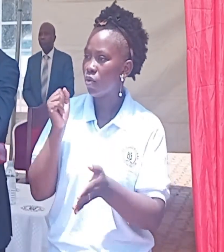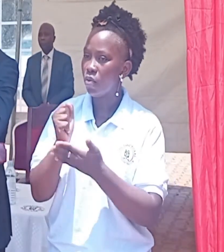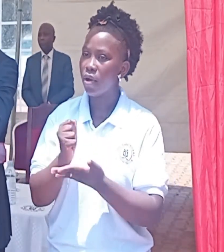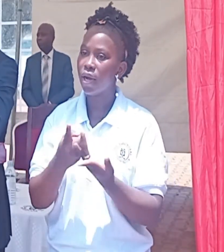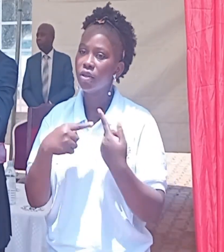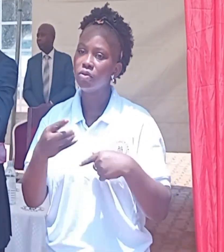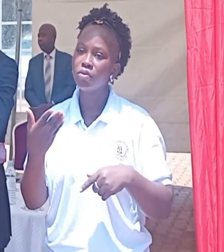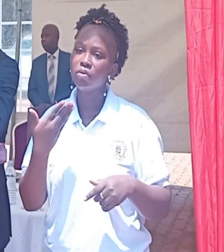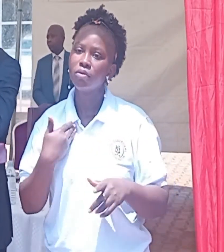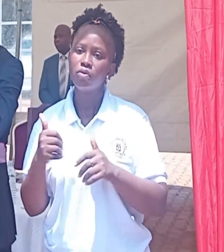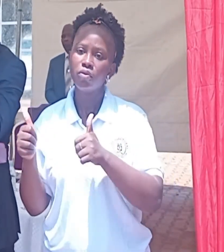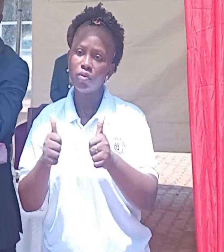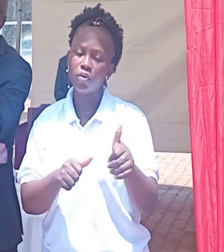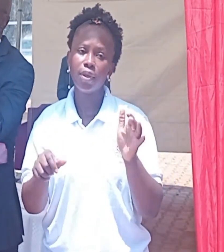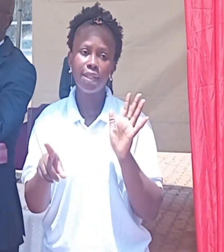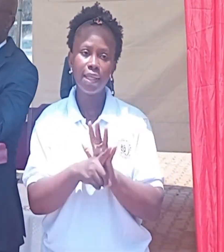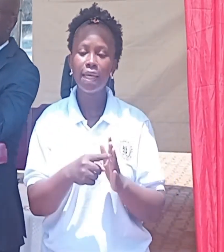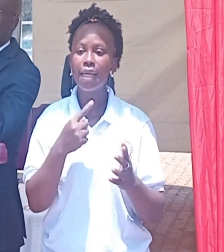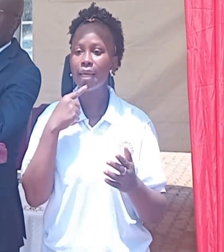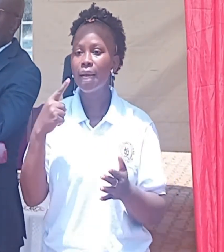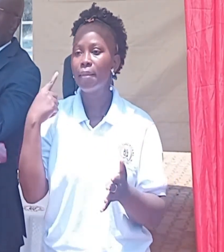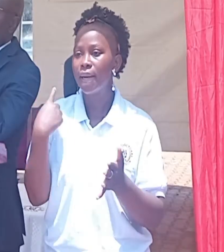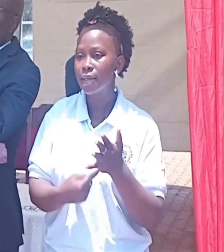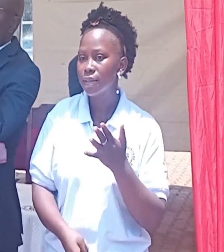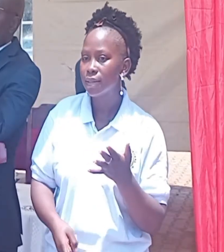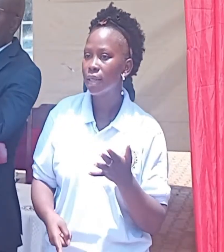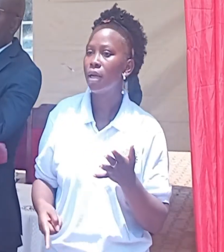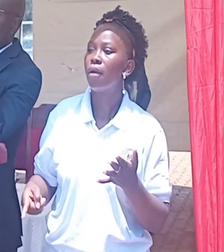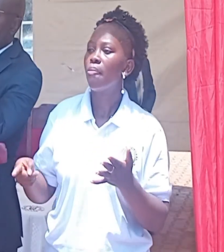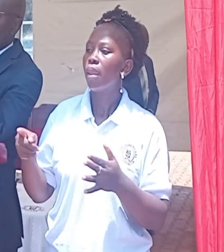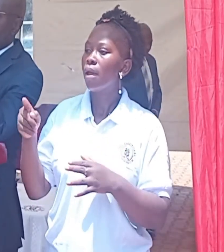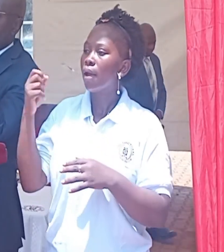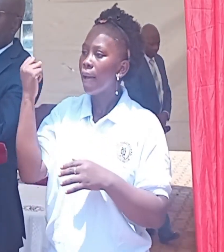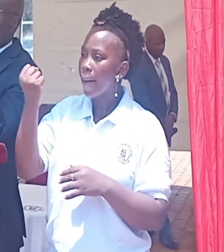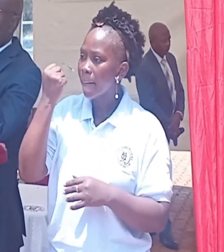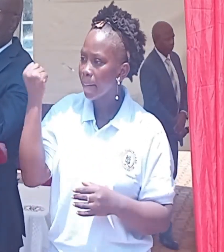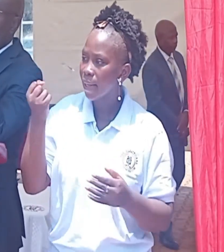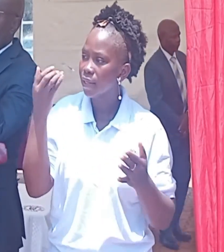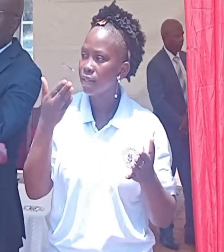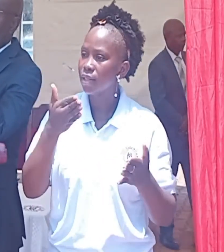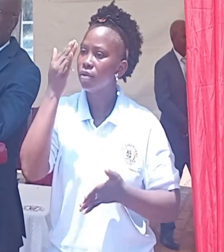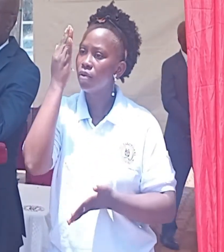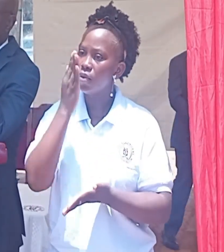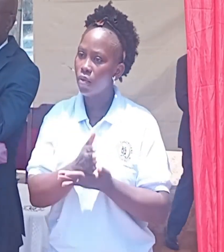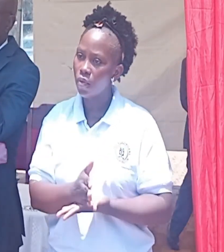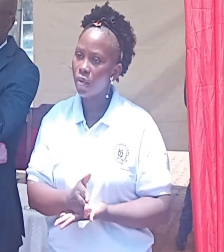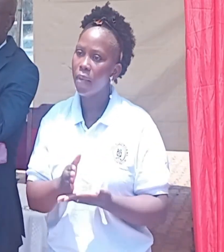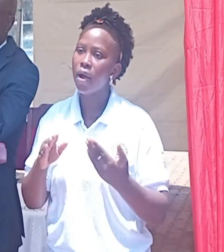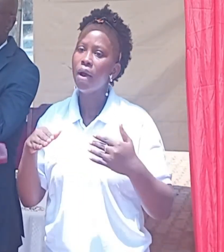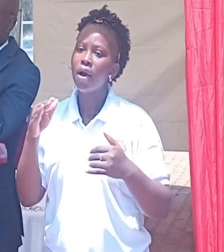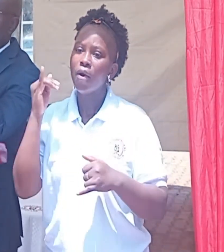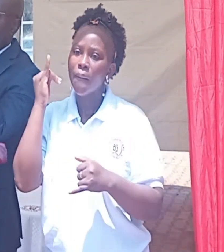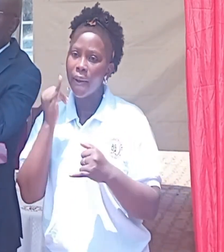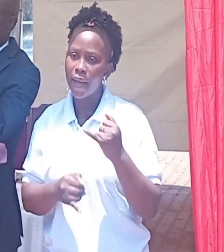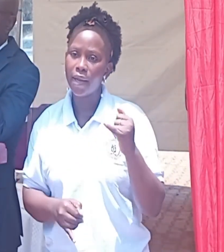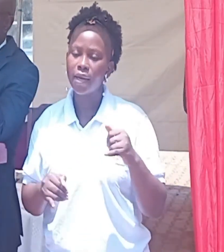tulina okugondera etteeka erigamba nti kampeyini zirina okukoma oba kukomekerezebwa